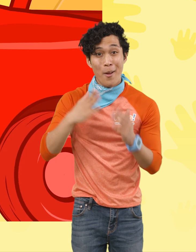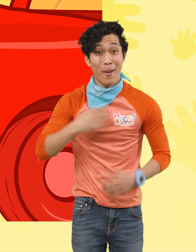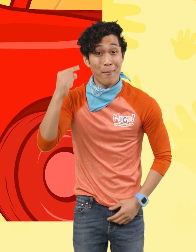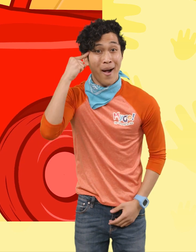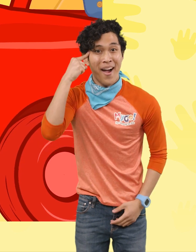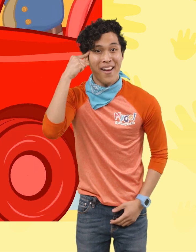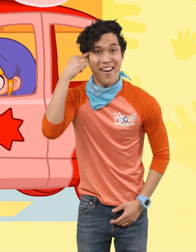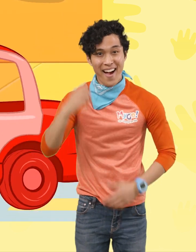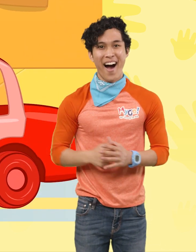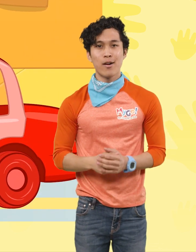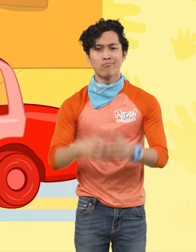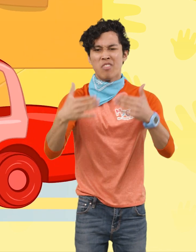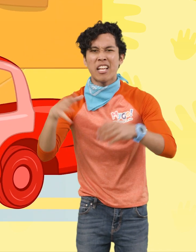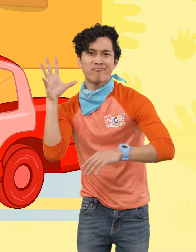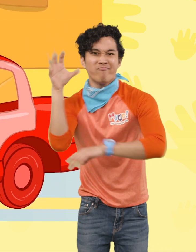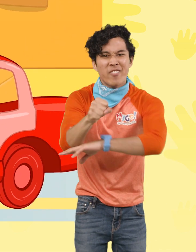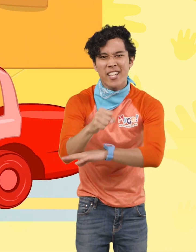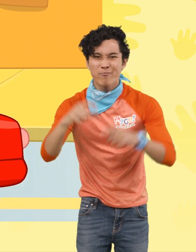Let's get those baddies